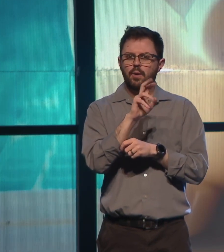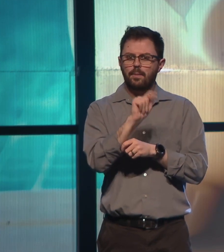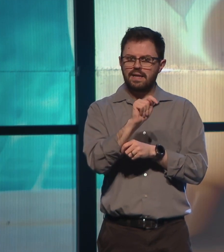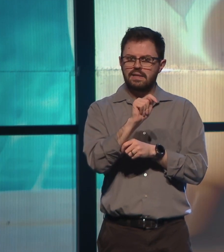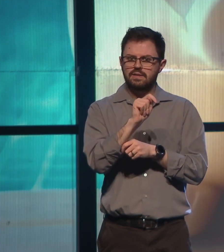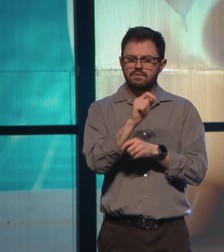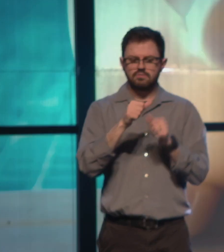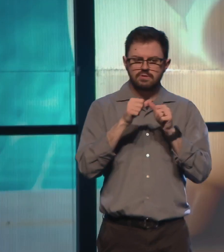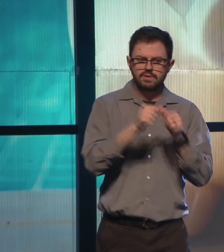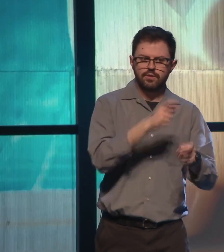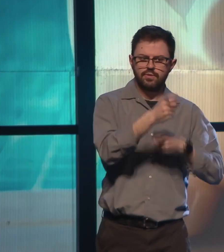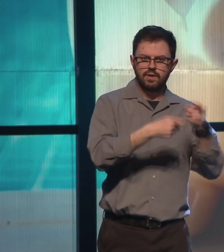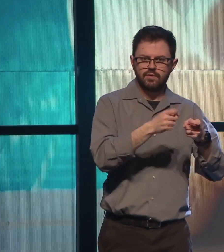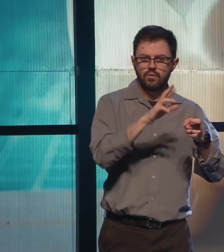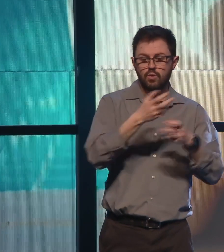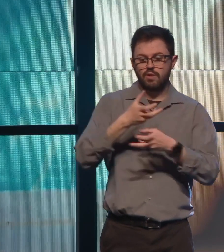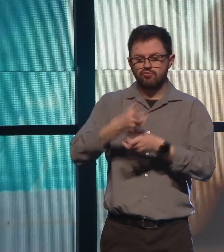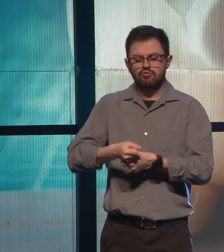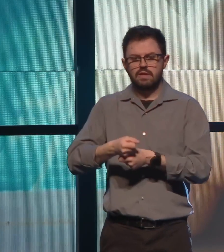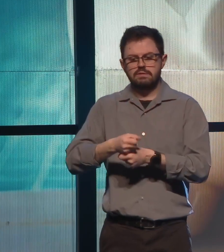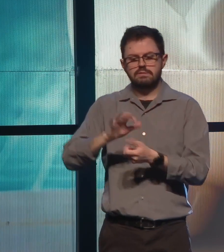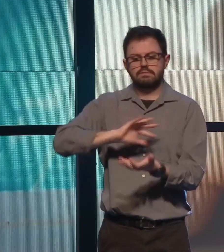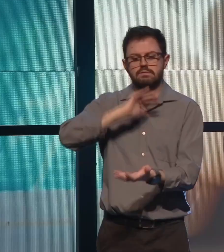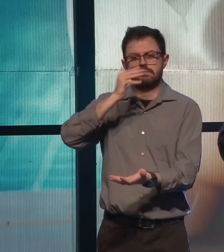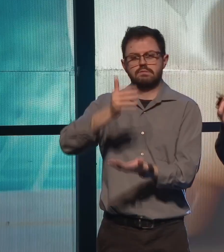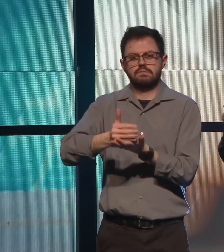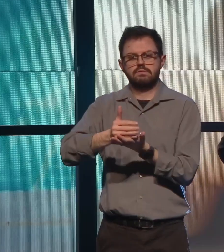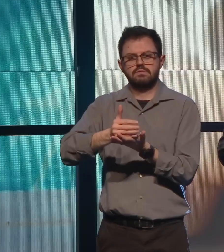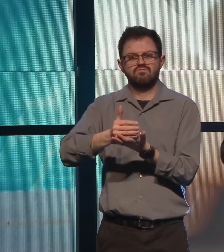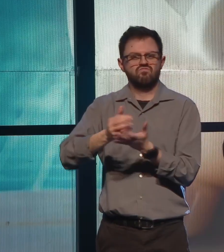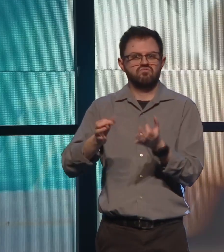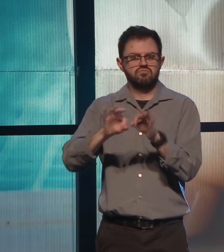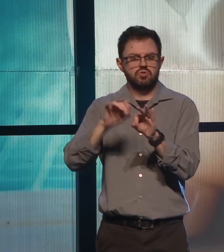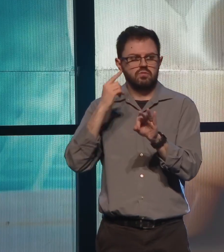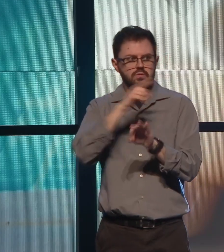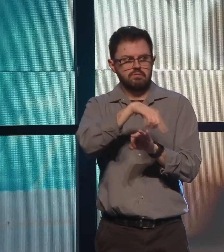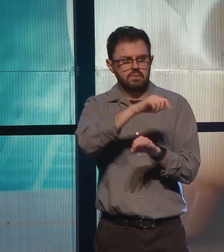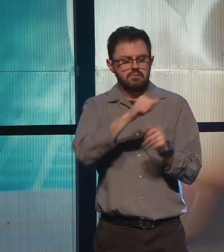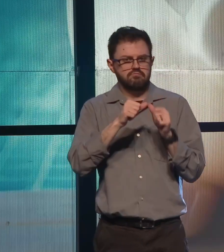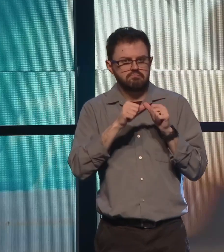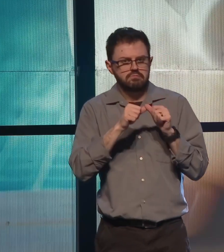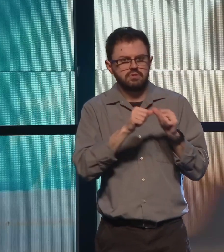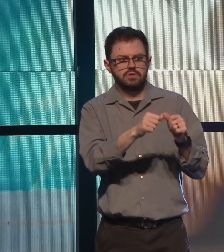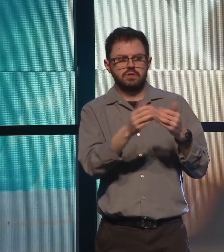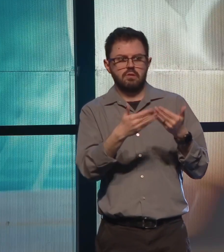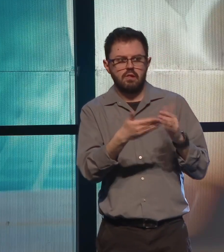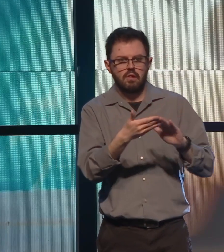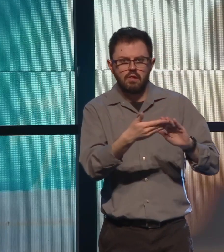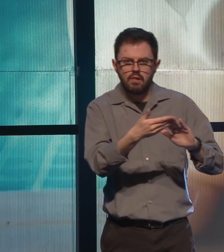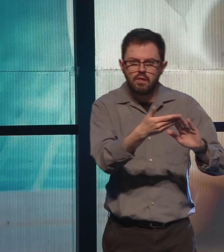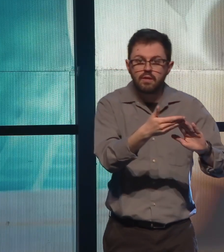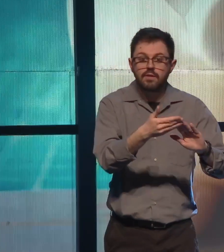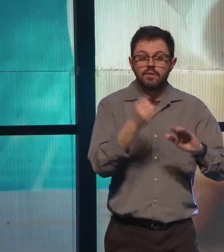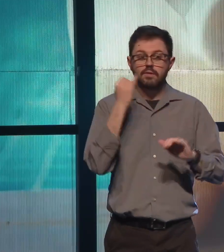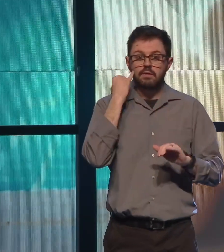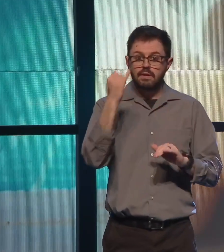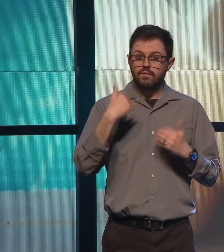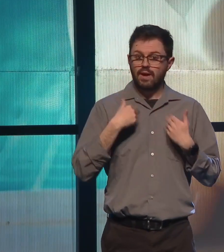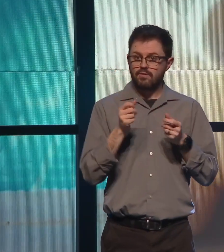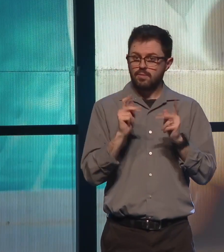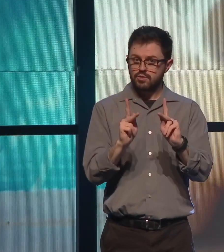perpetuity, right? And so I want to encourage you to think about that. Like when you have the opportunity to give to